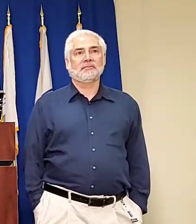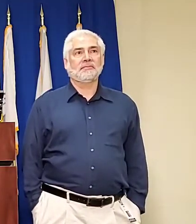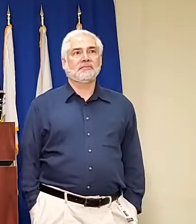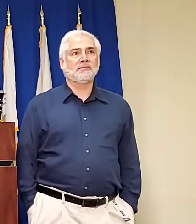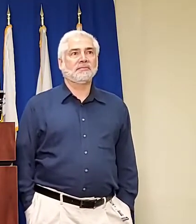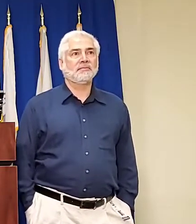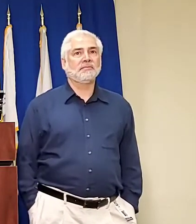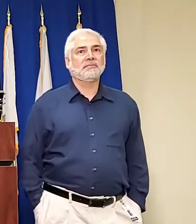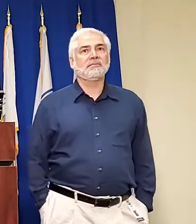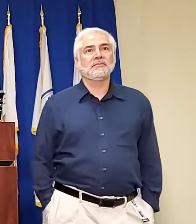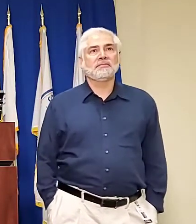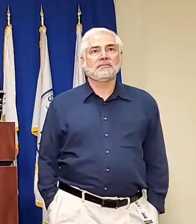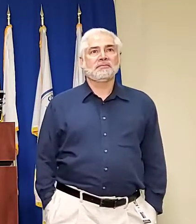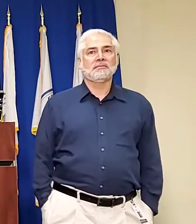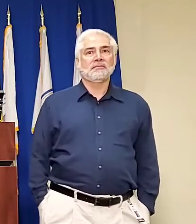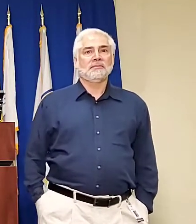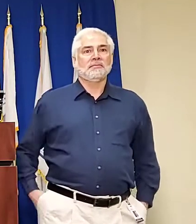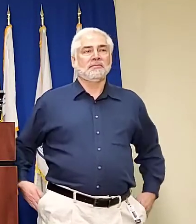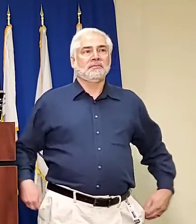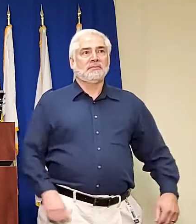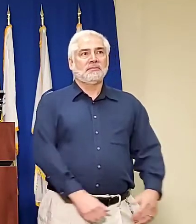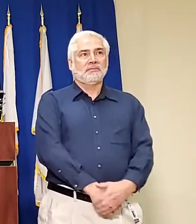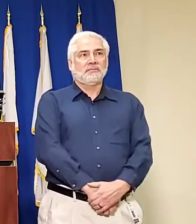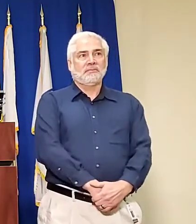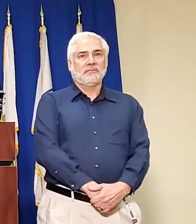Okay. You good?